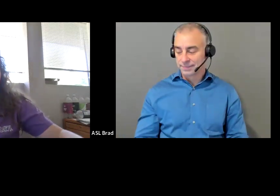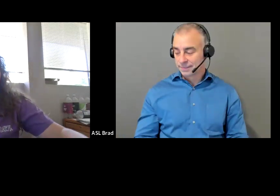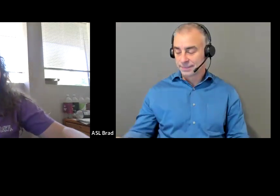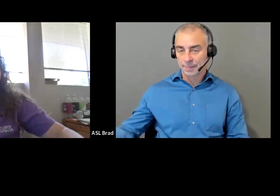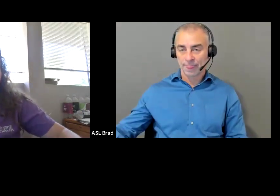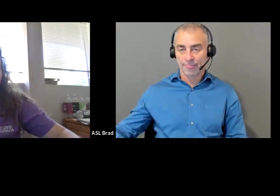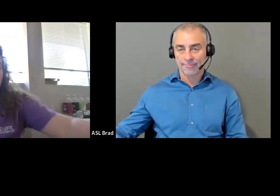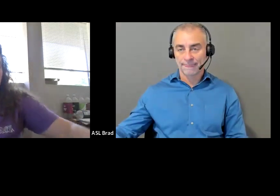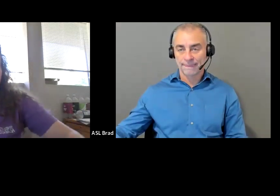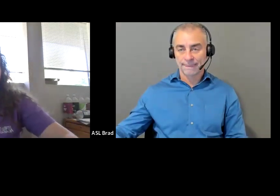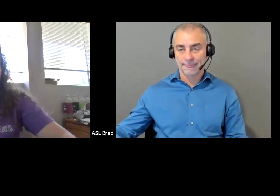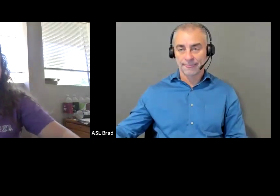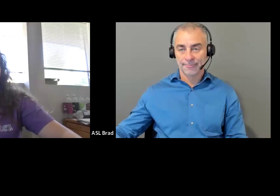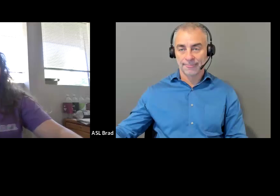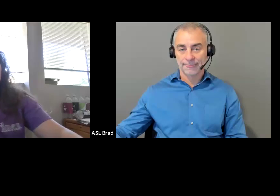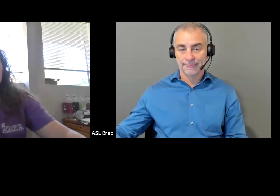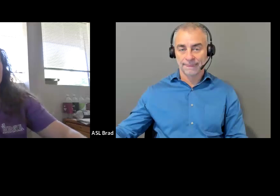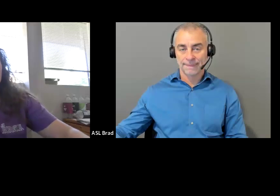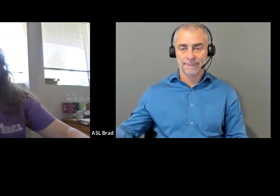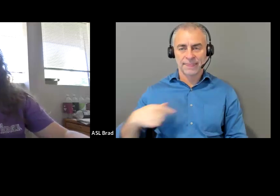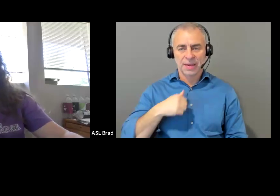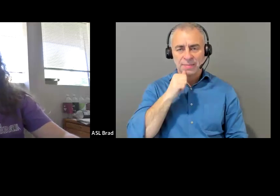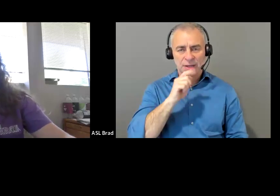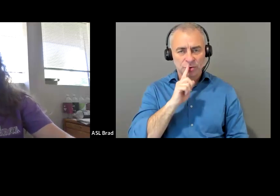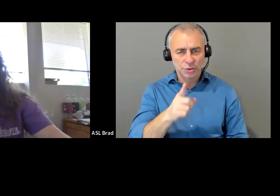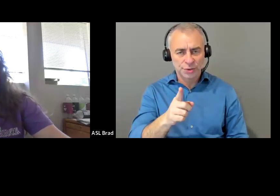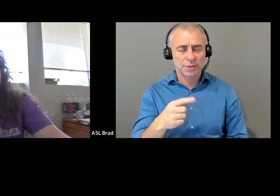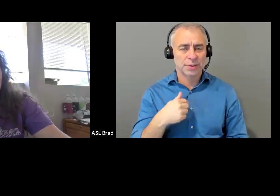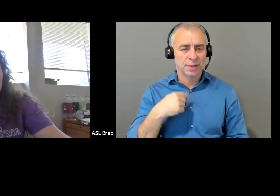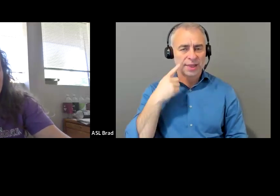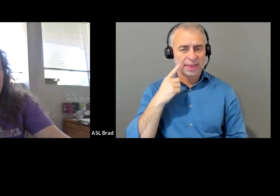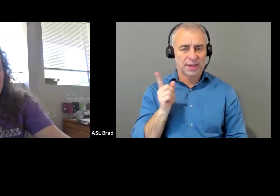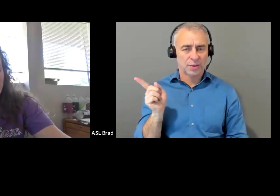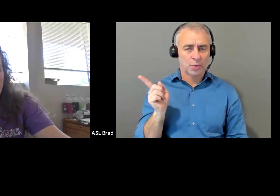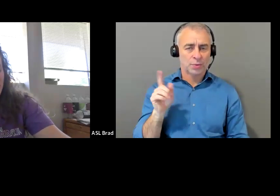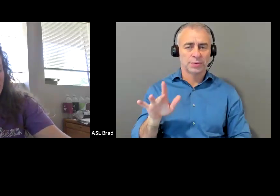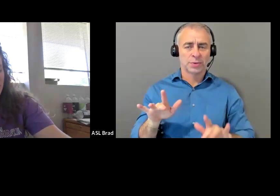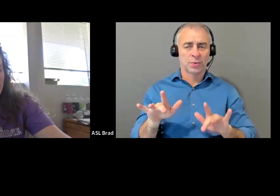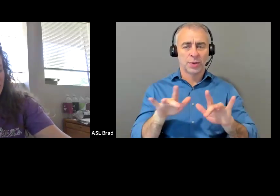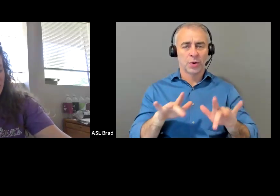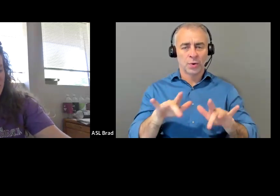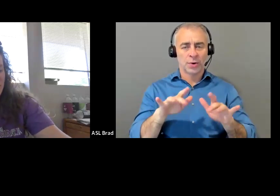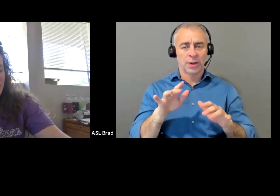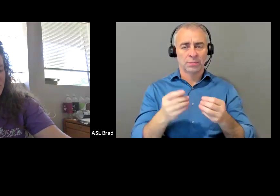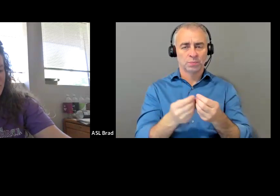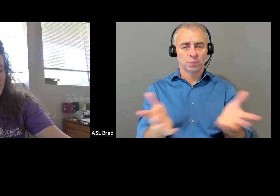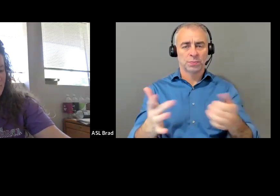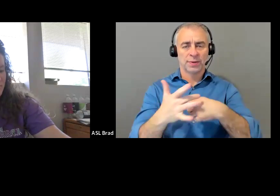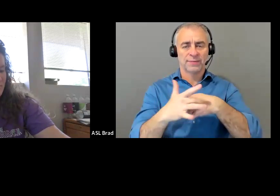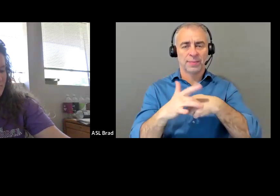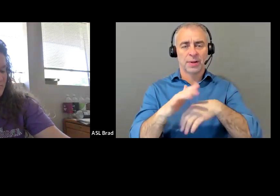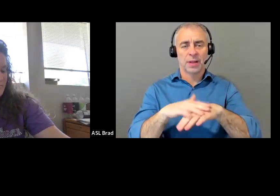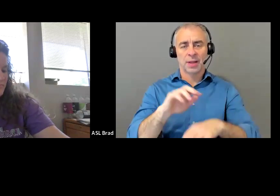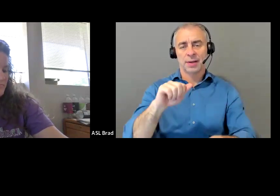for sure, but I think that those recordings, those will be available on the